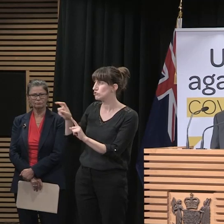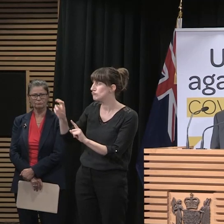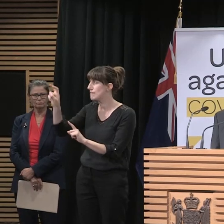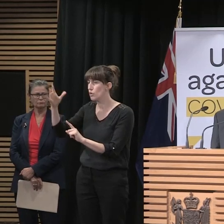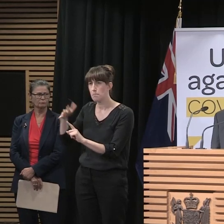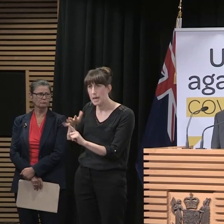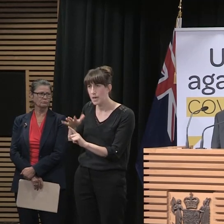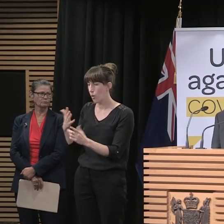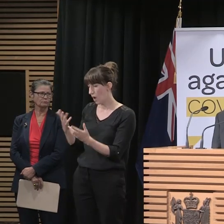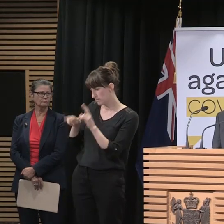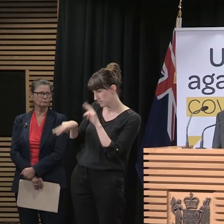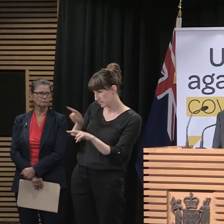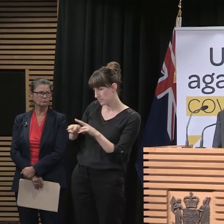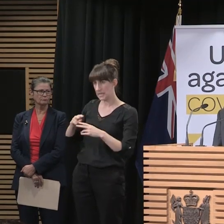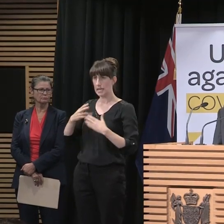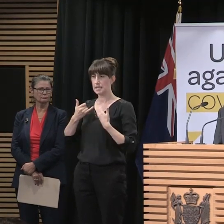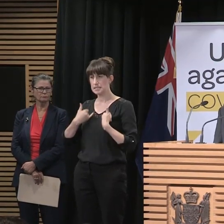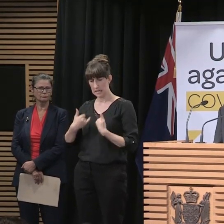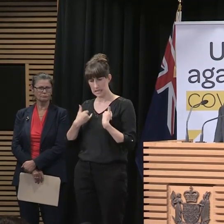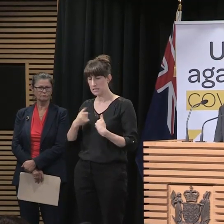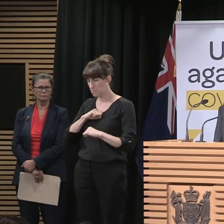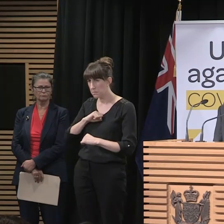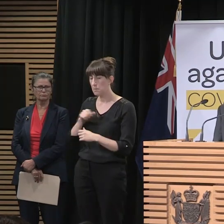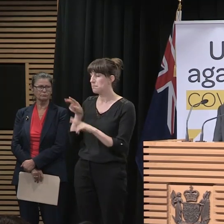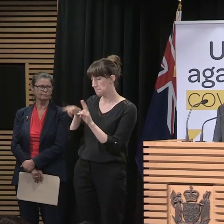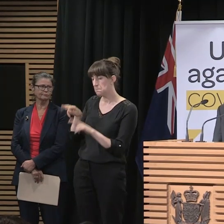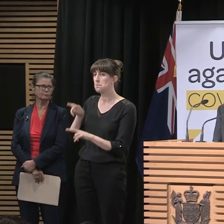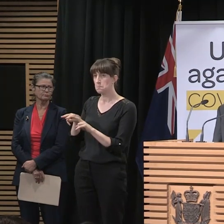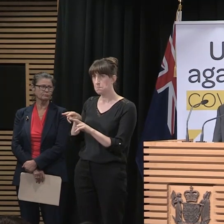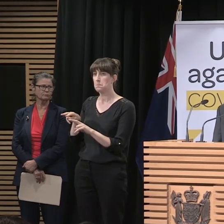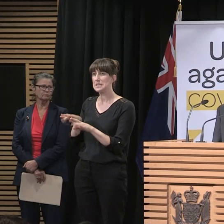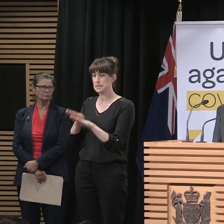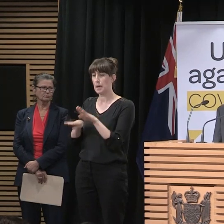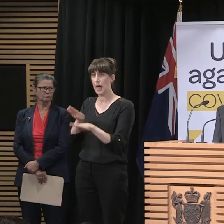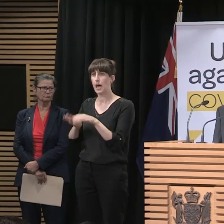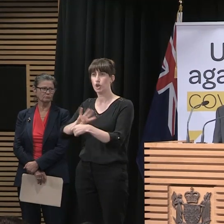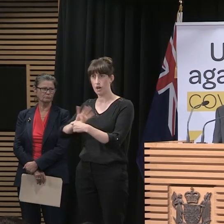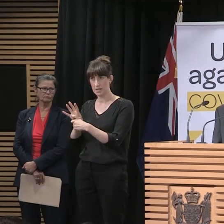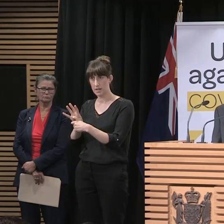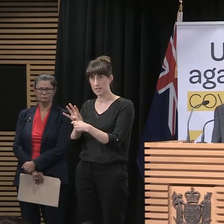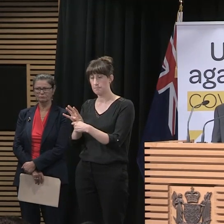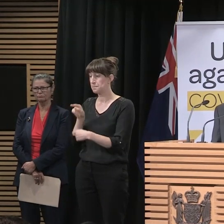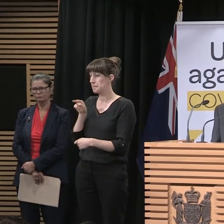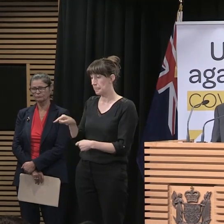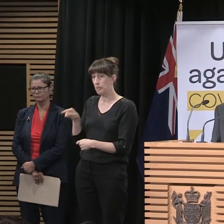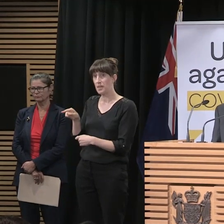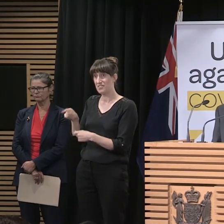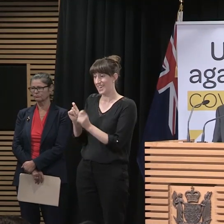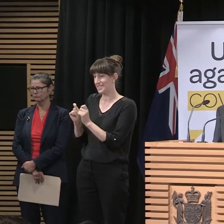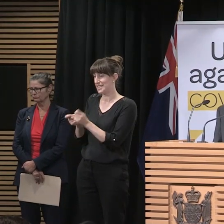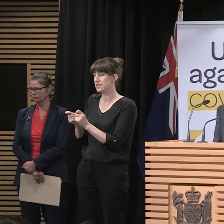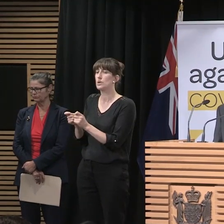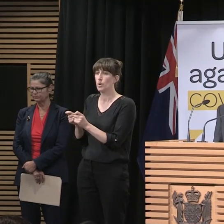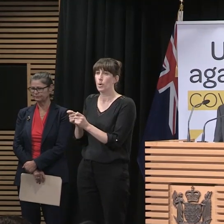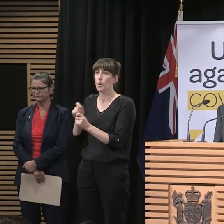symptoms. These cases are actually treated as if they were a positive laboratory confirmed